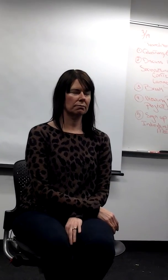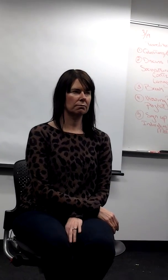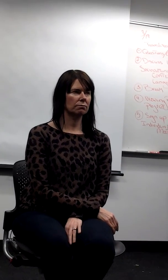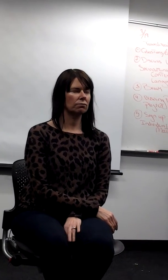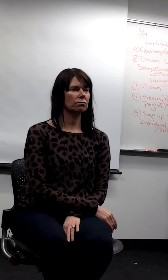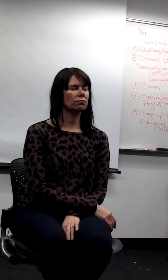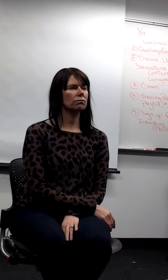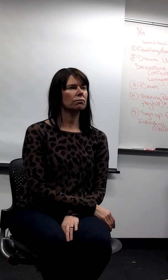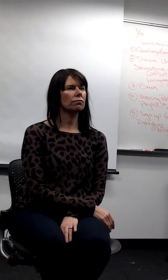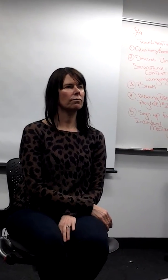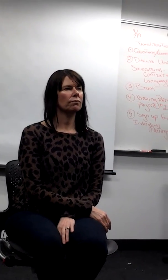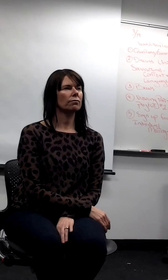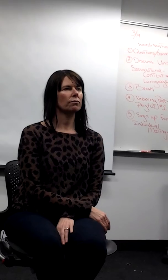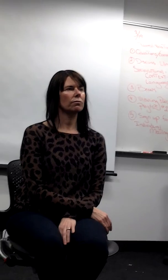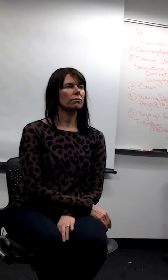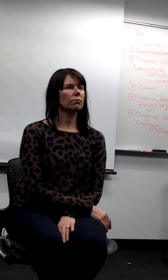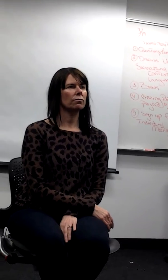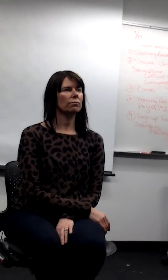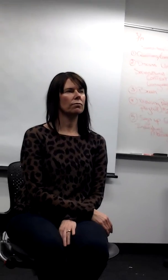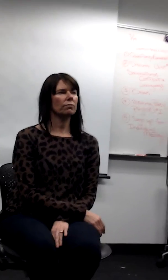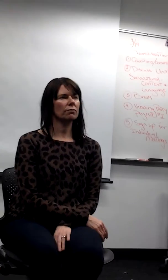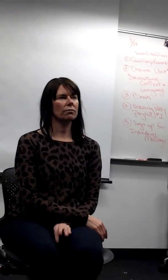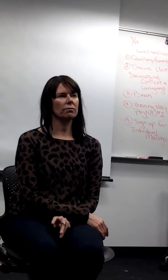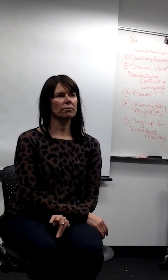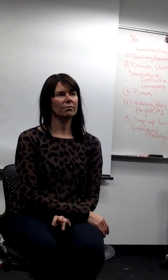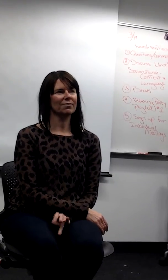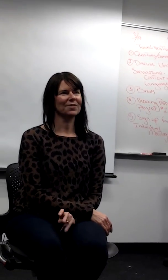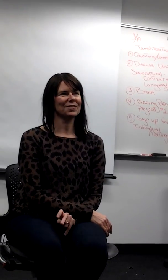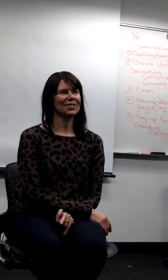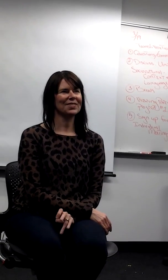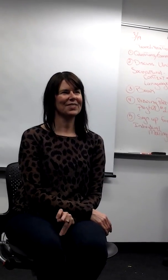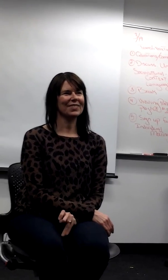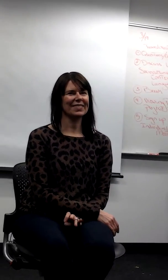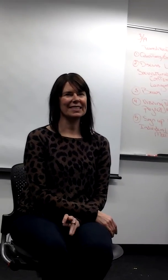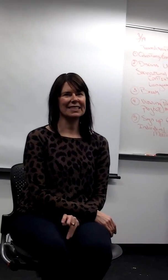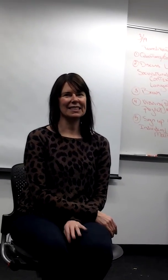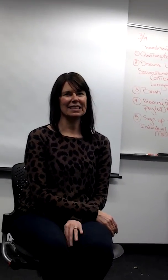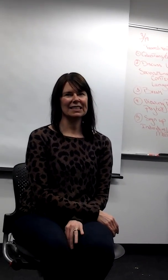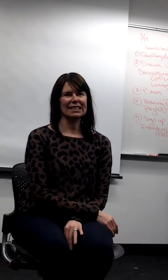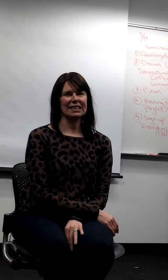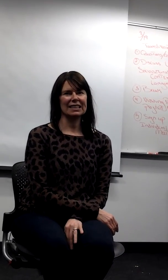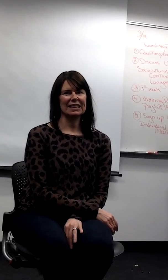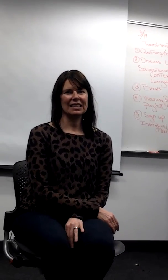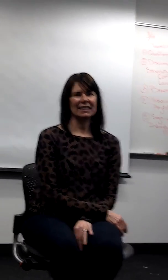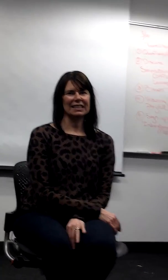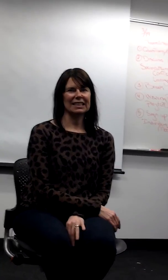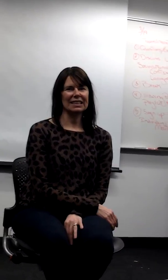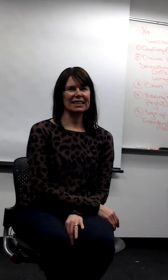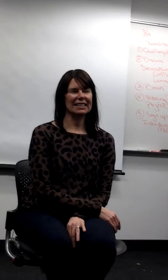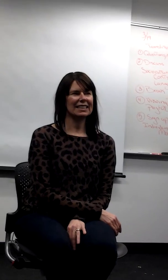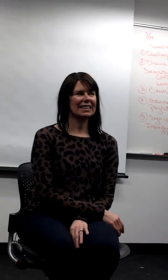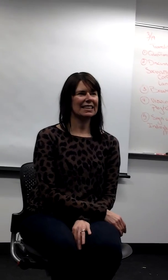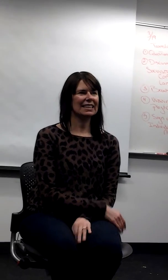find them. She asked me where they were. I said, I don't know. I have no idea where they are. I can't find them either. I don't know what happened to them.